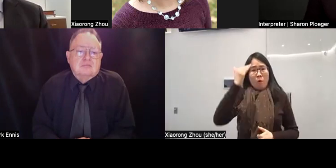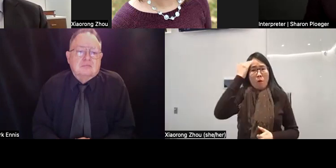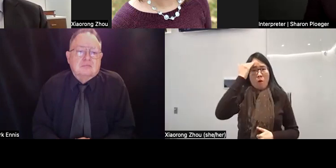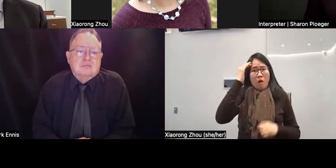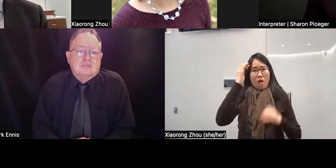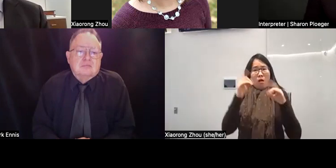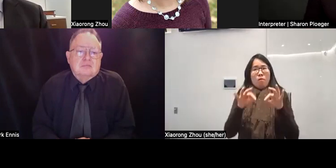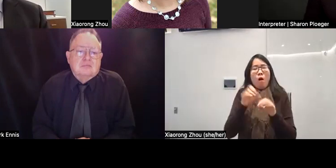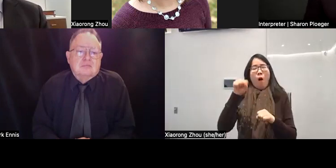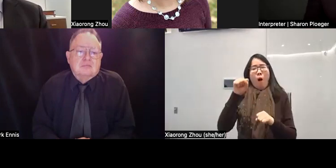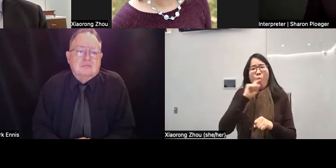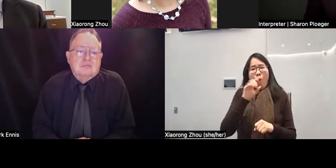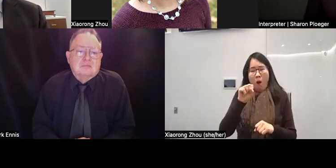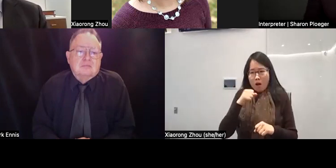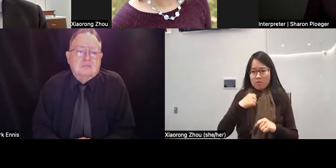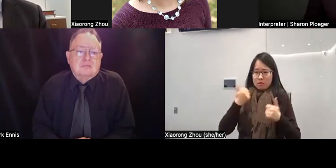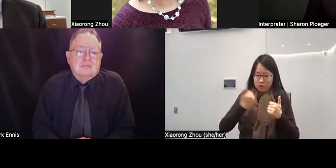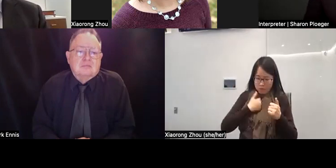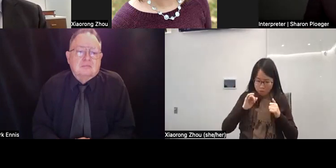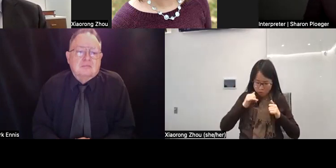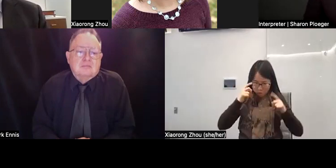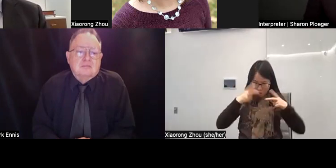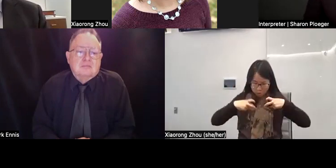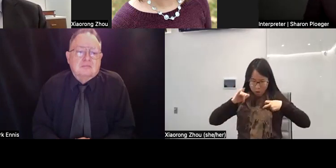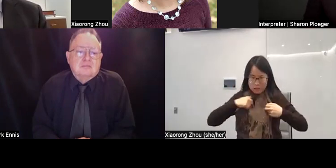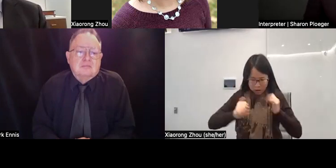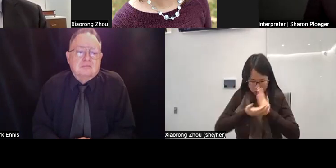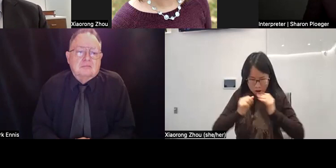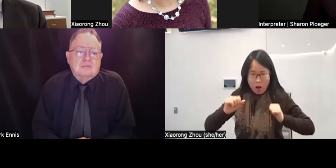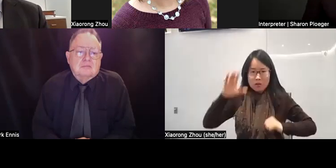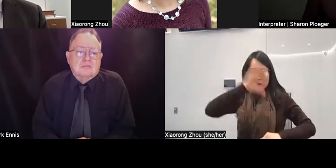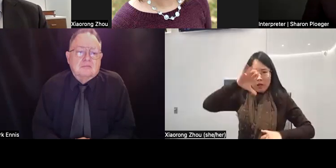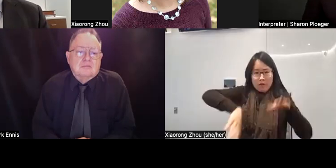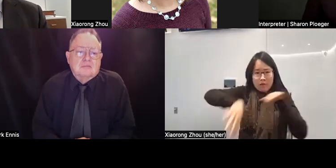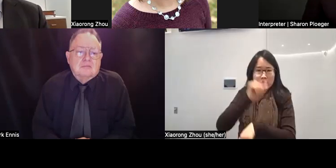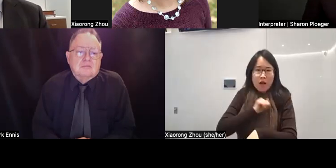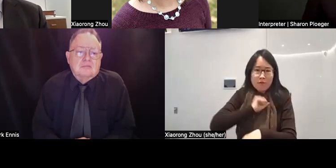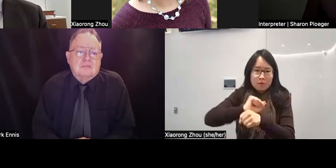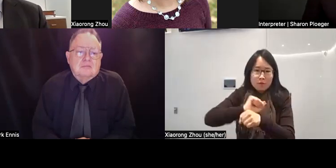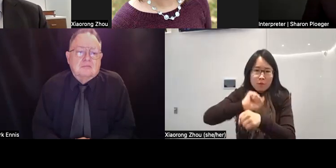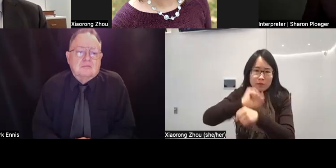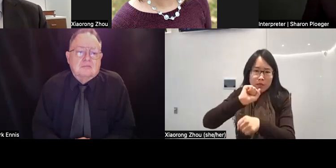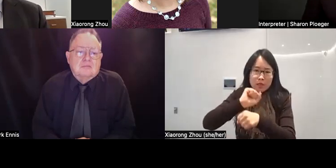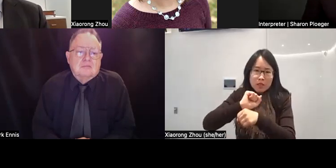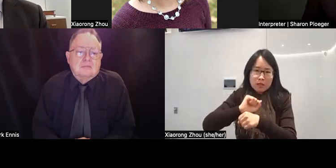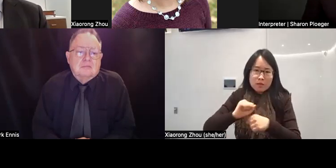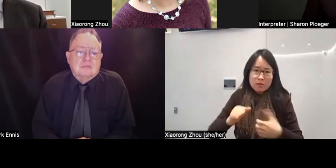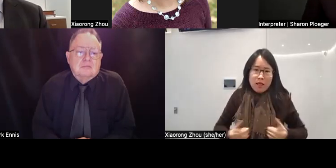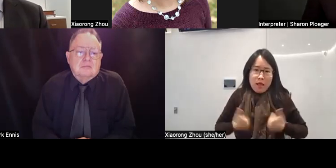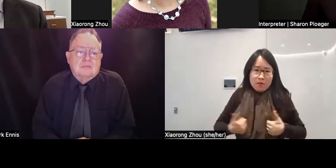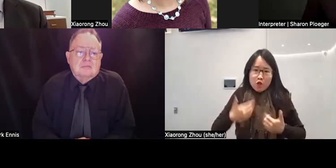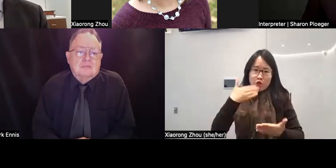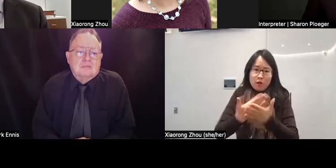And so now people are understanding more about the deaf community, and we are understanding more about ourselves and being able